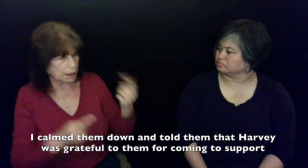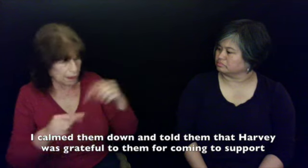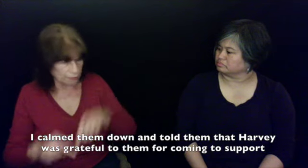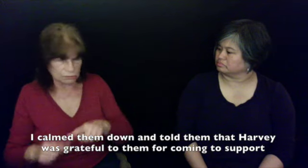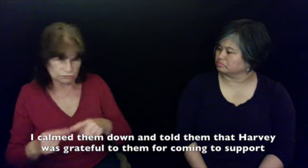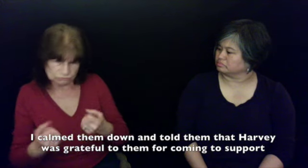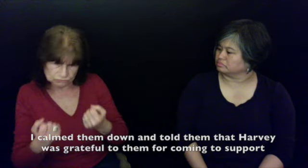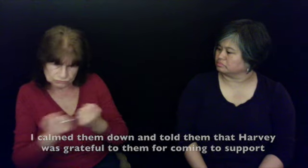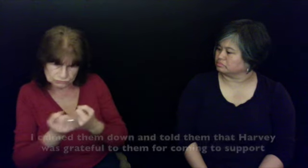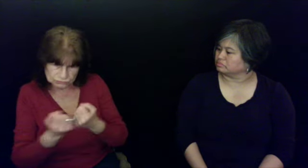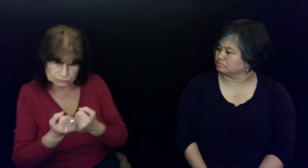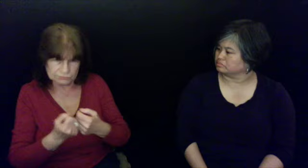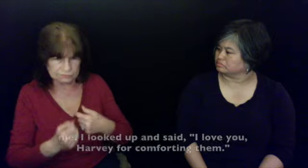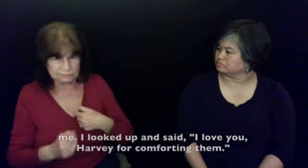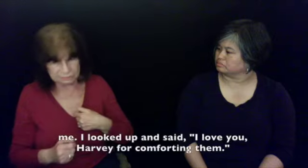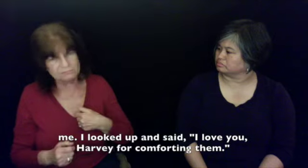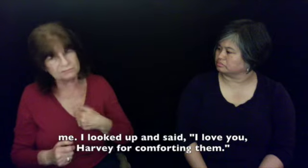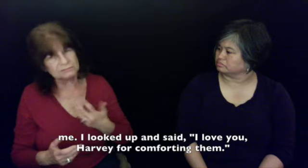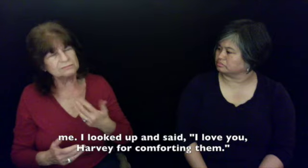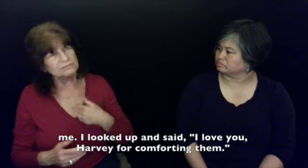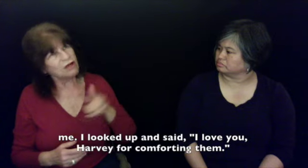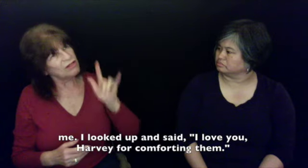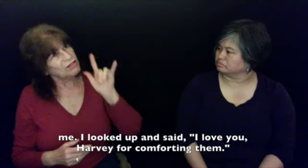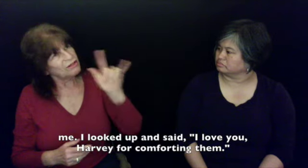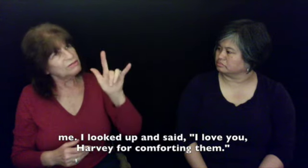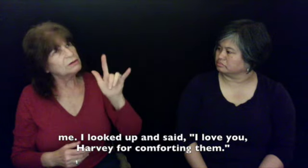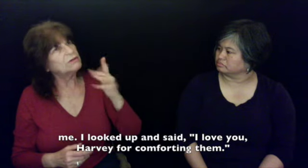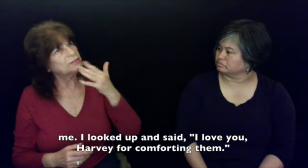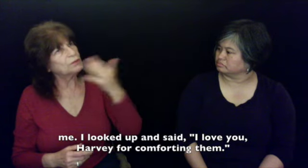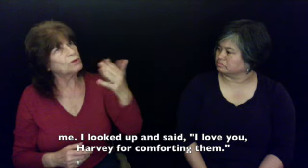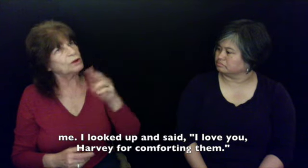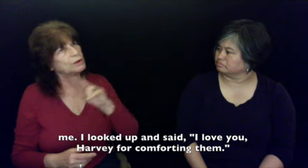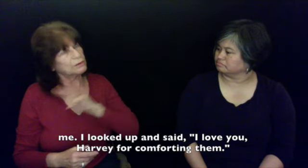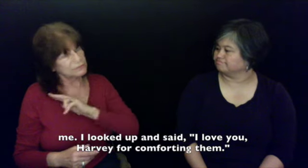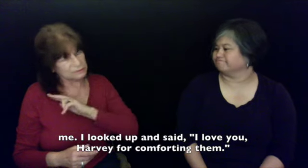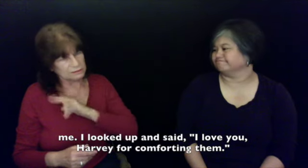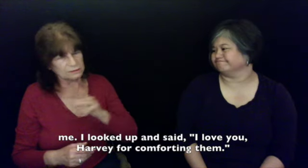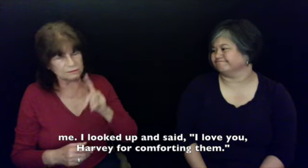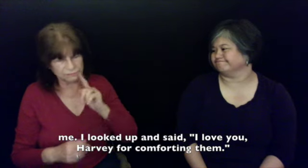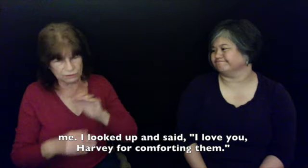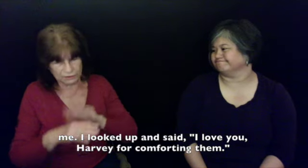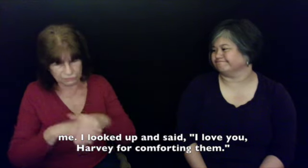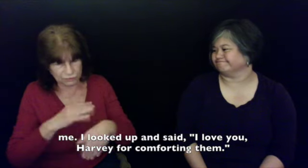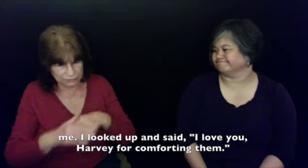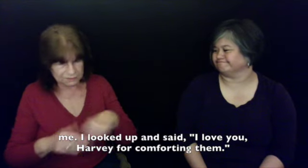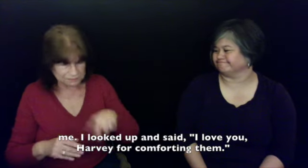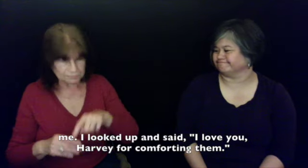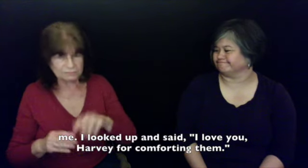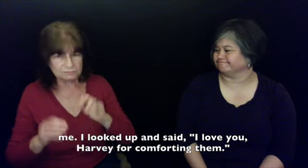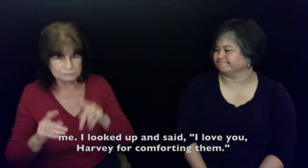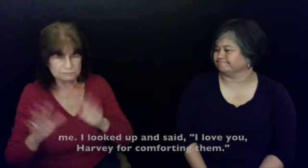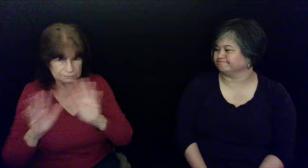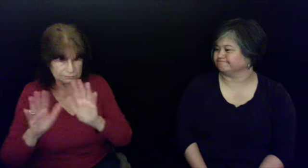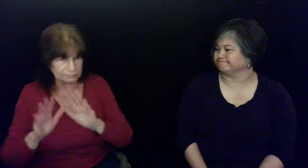grateful to them for coming to support me, and I looked up and said, I love you, Harvey, for comforting